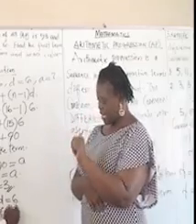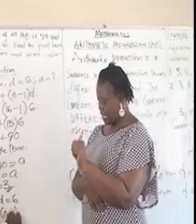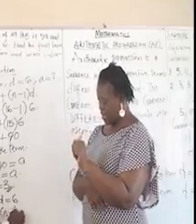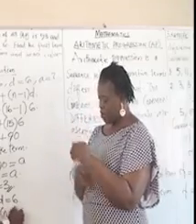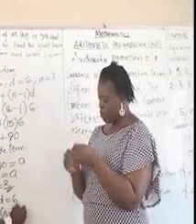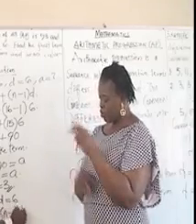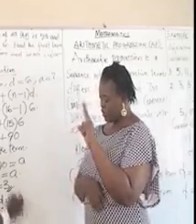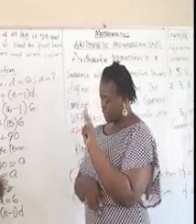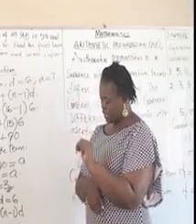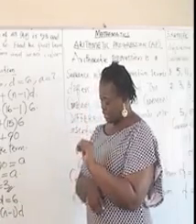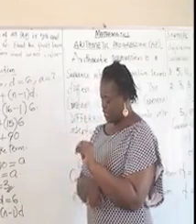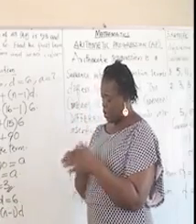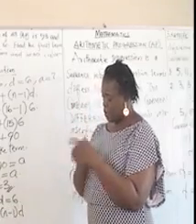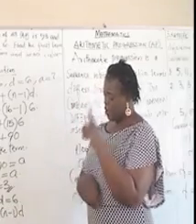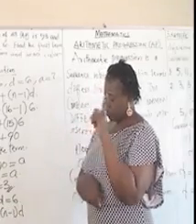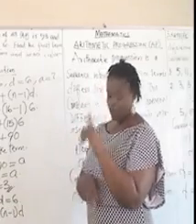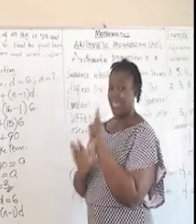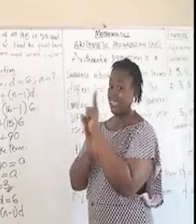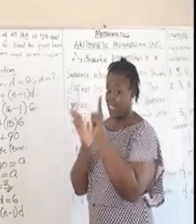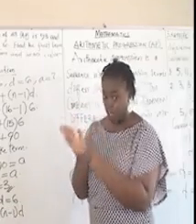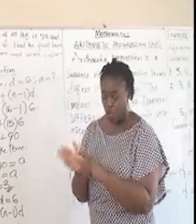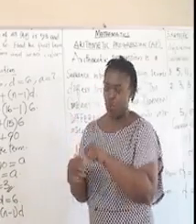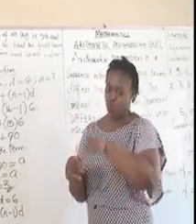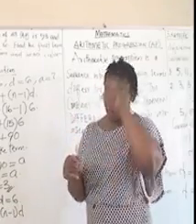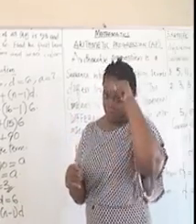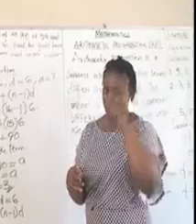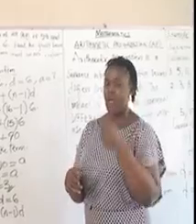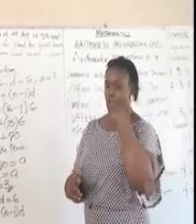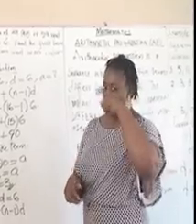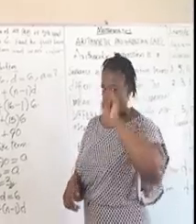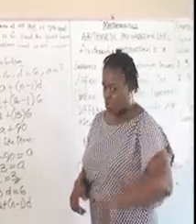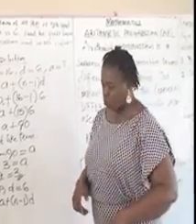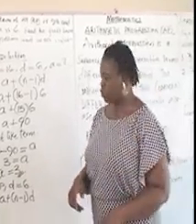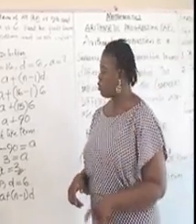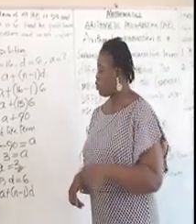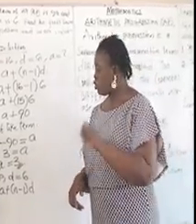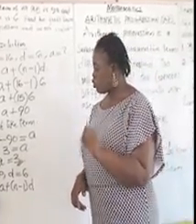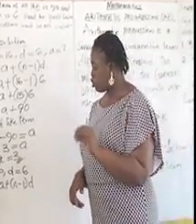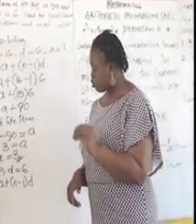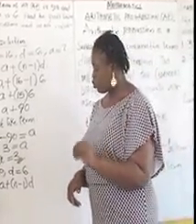minus 1 bracket D. Let's just do quickly to get our answer.